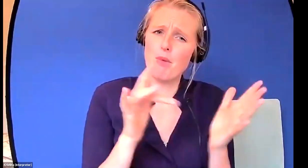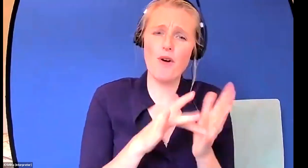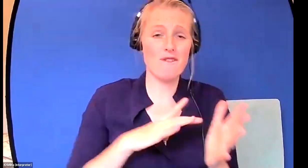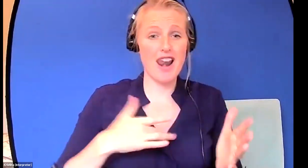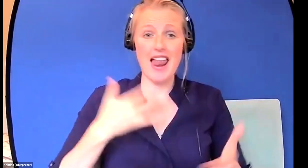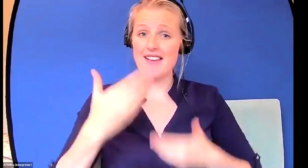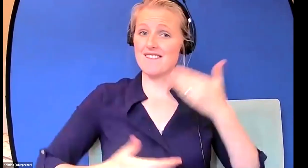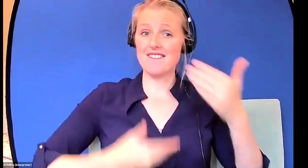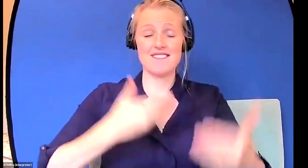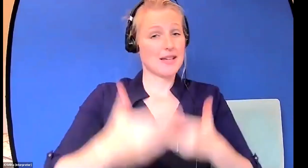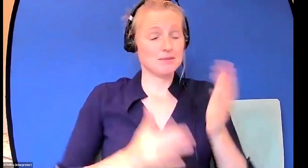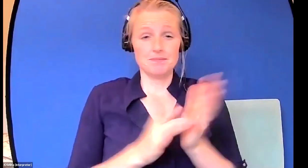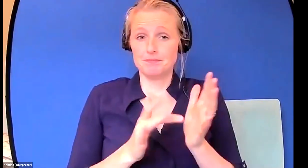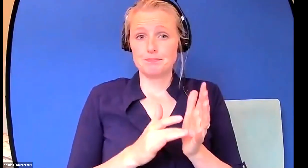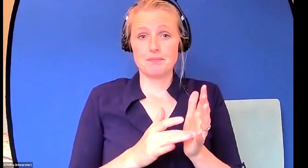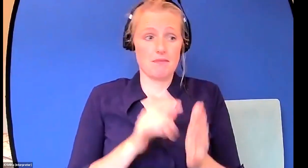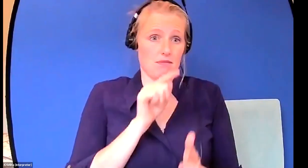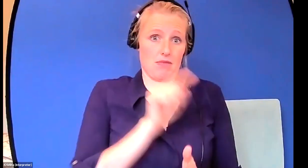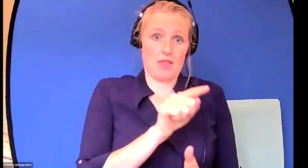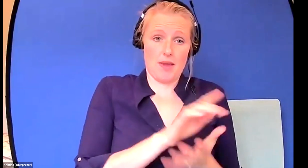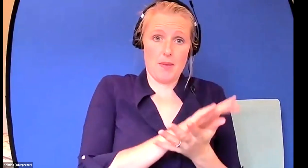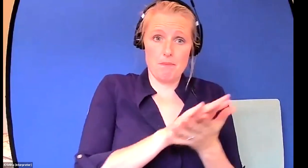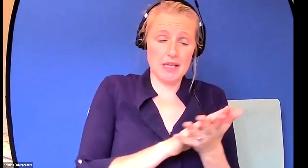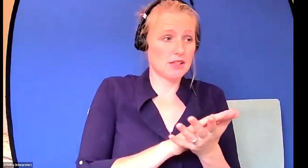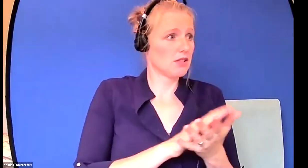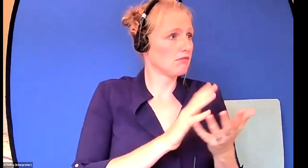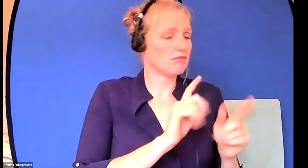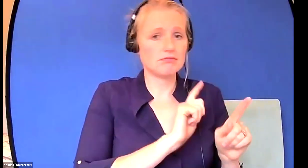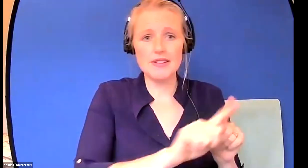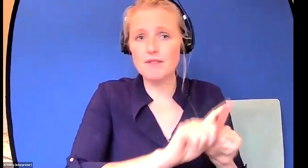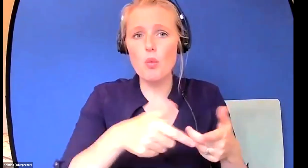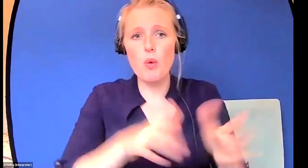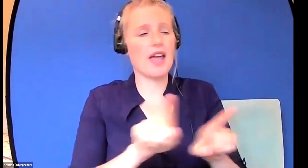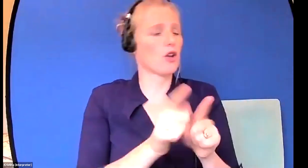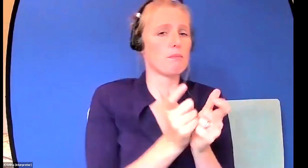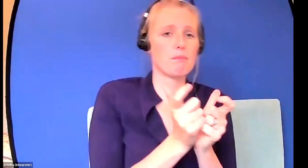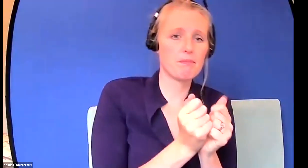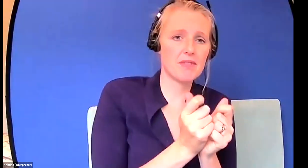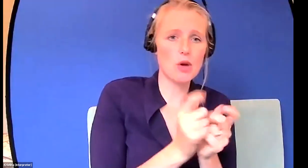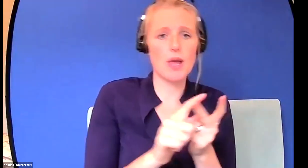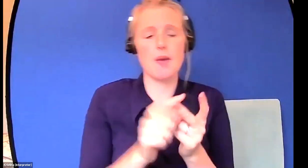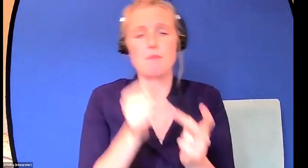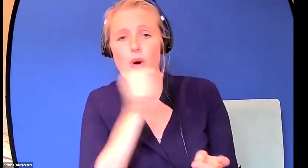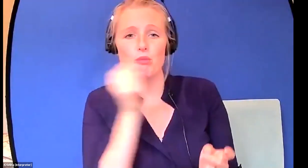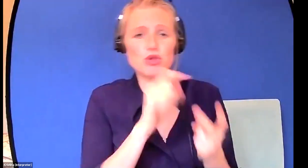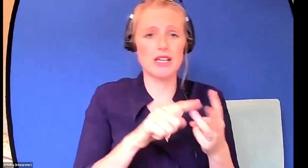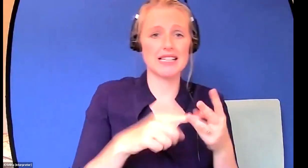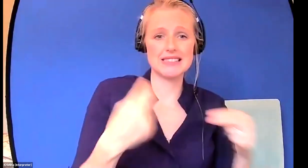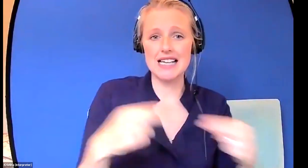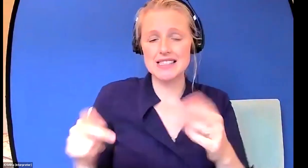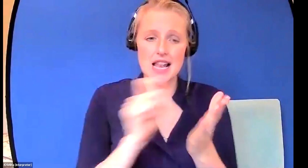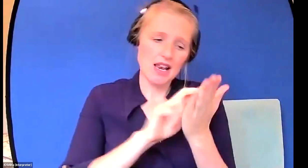life. Something that includes all those texts and artifacts, from video games to pop music to dance,